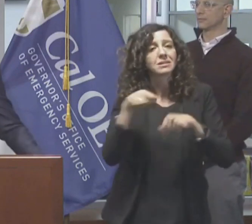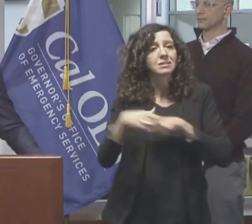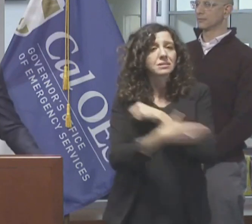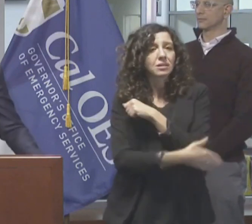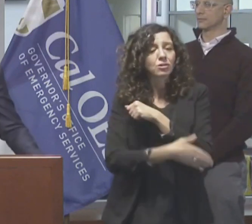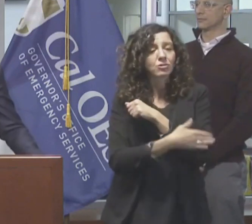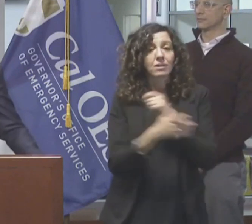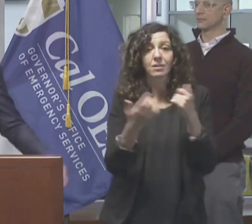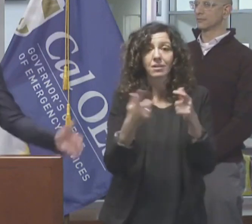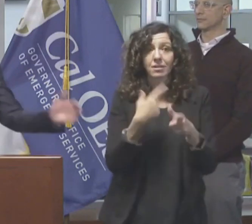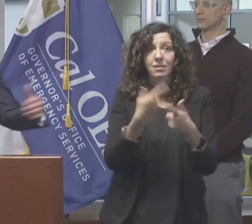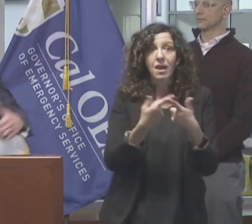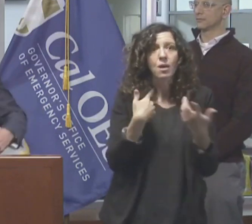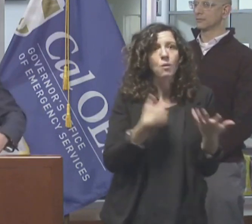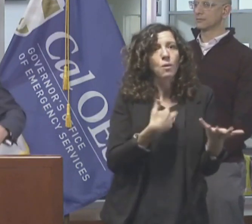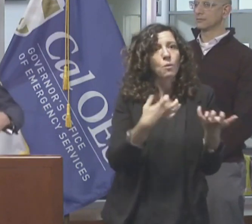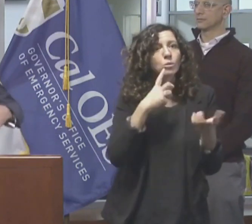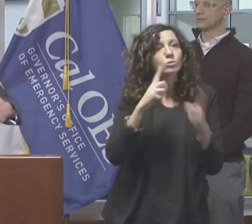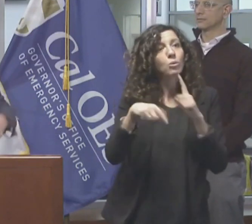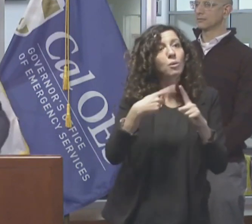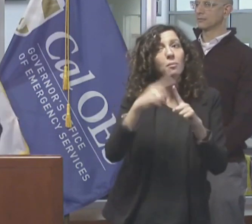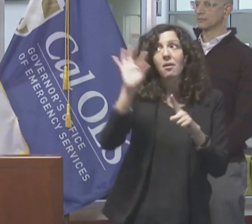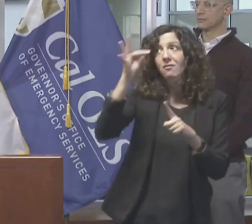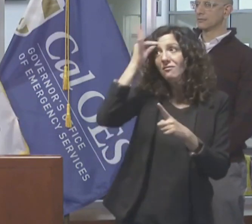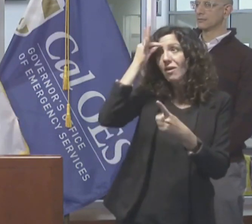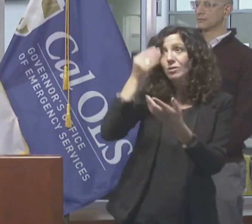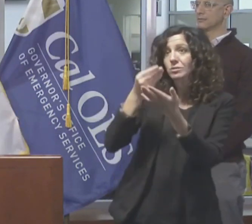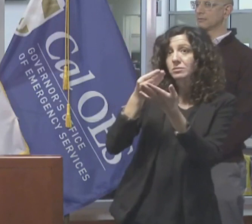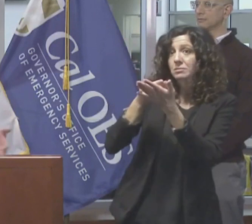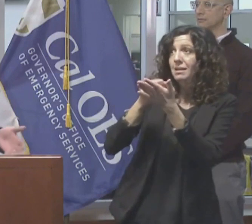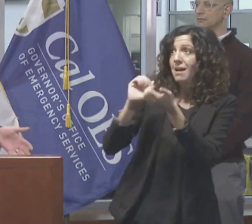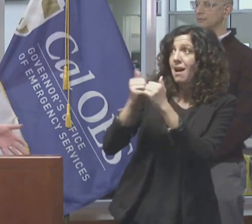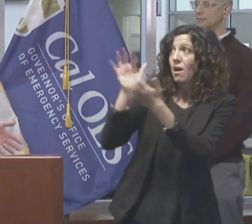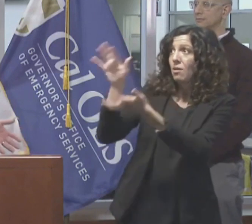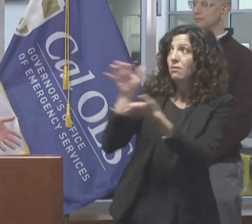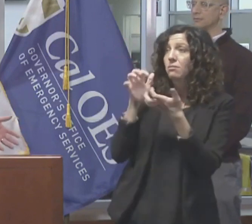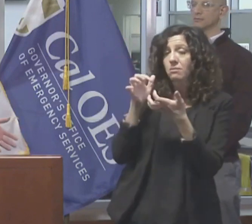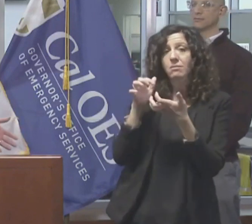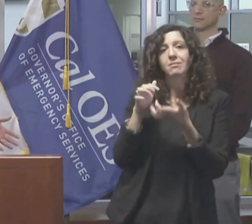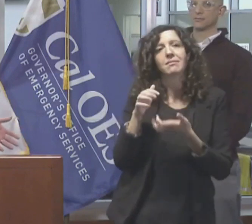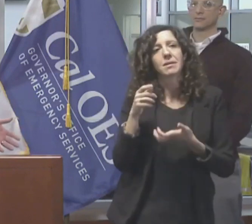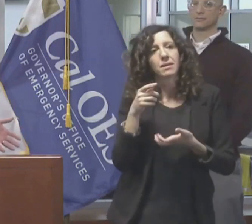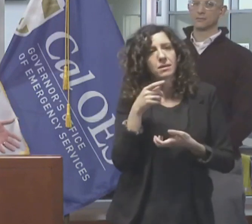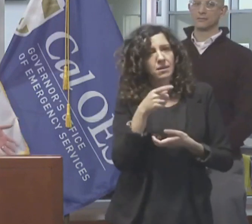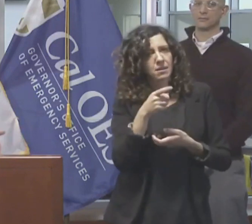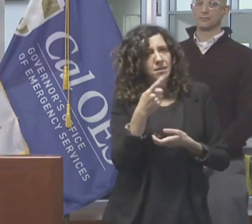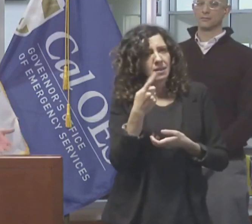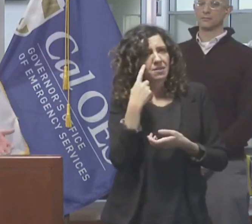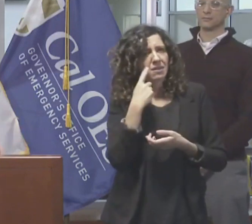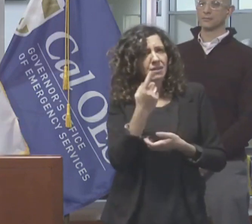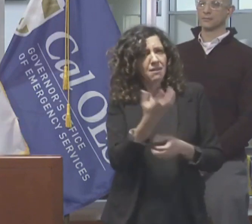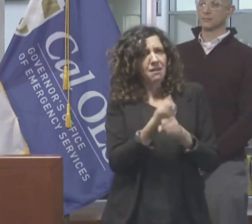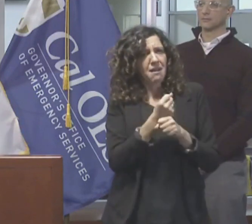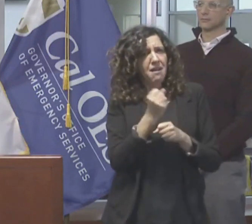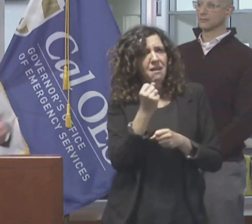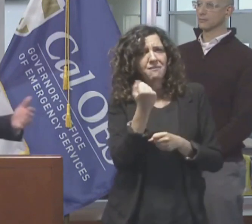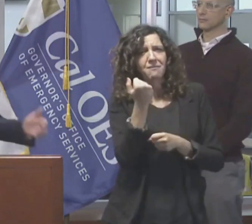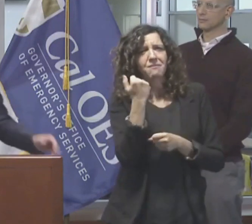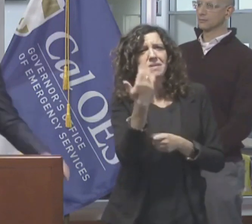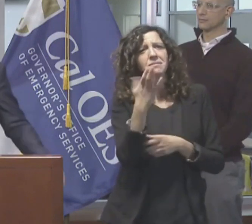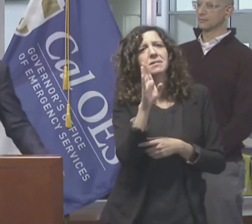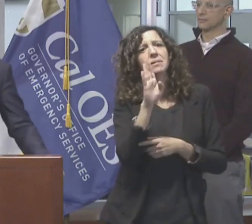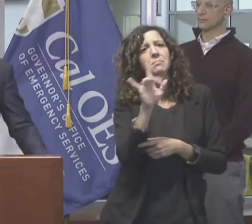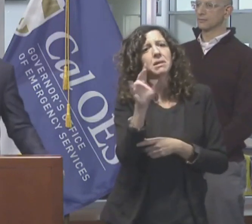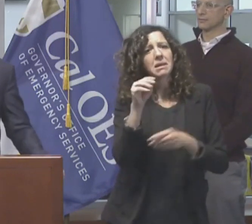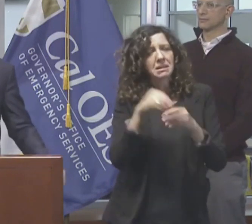federal supports at a level that are even more significant than the modest, $15 billion you received during